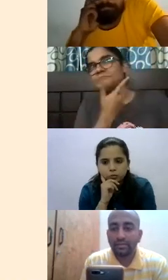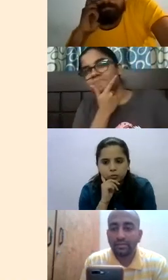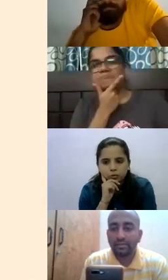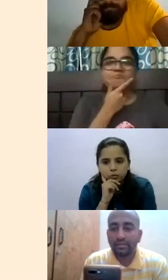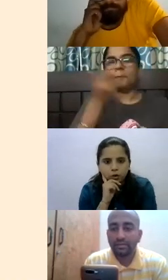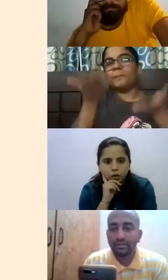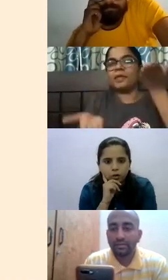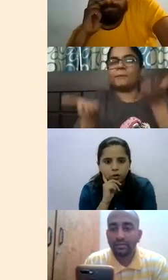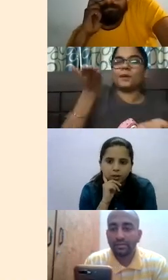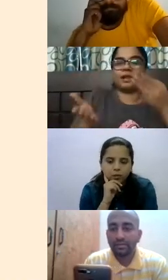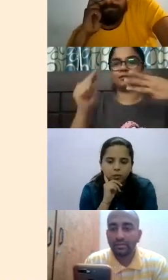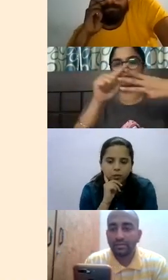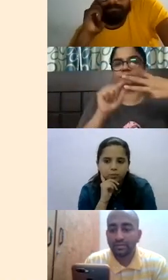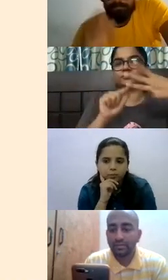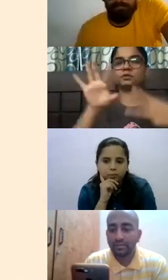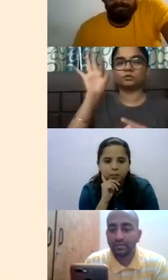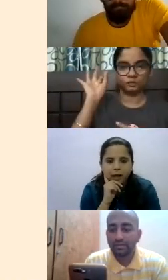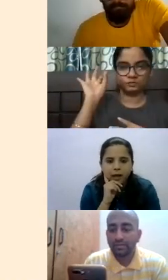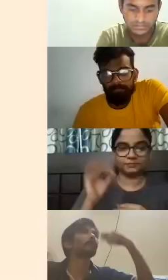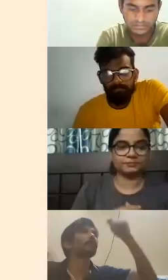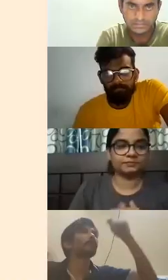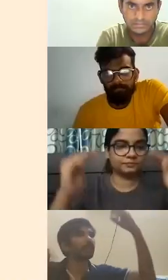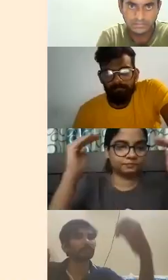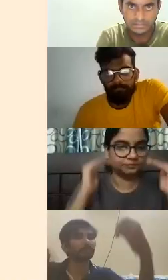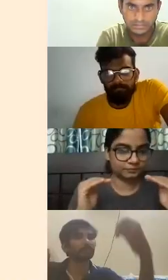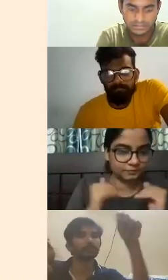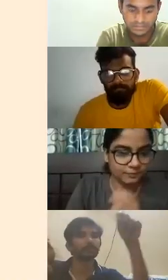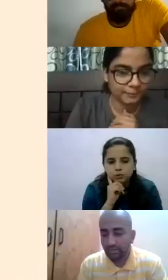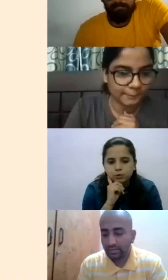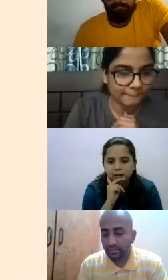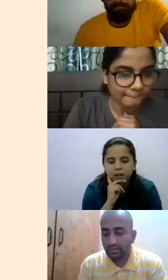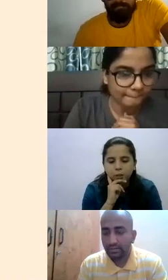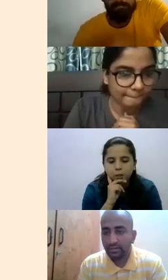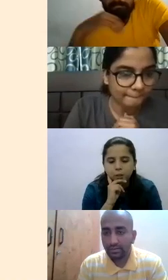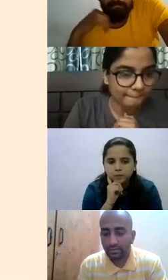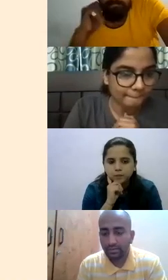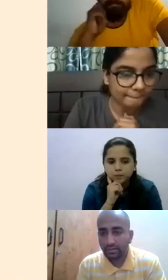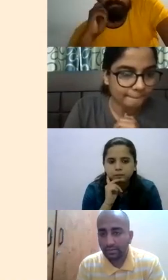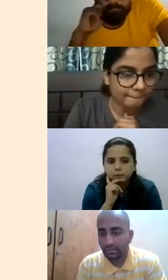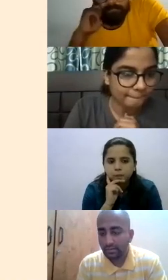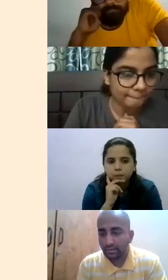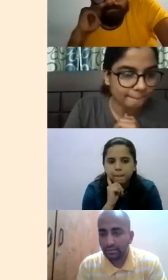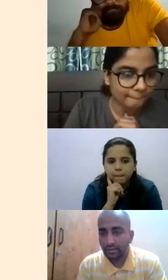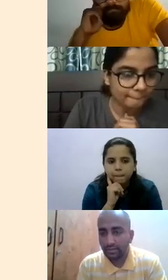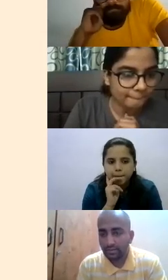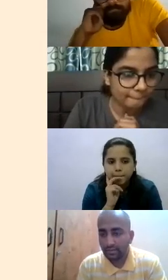no, or maybe you are still planning or thinking, choose the right option.